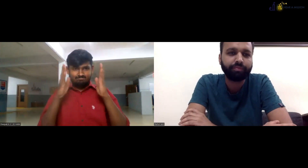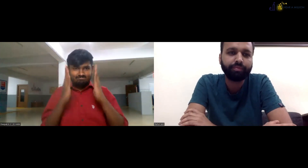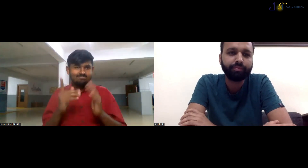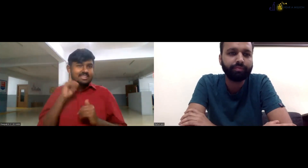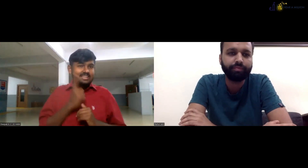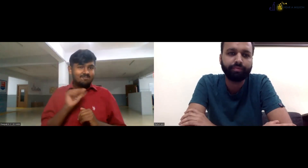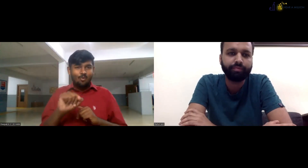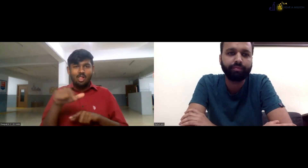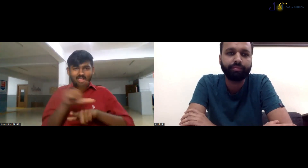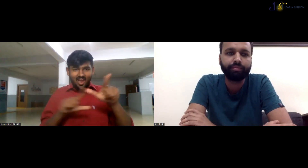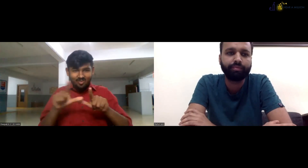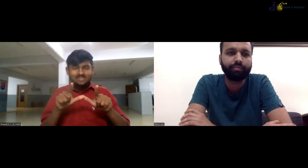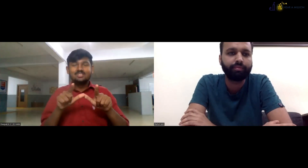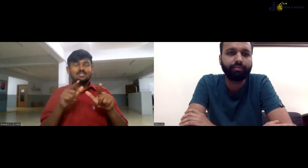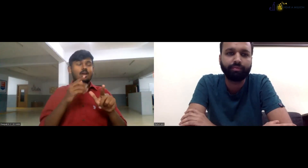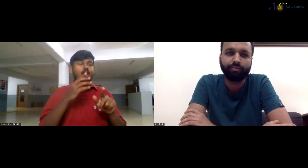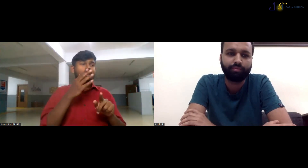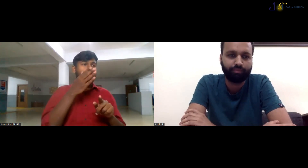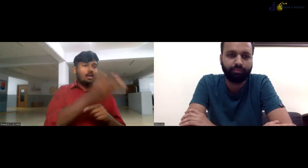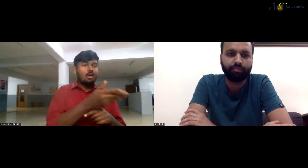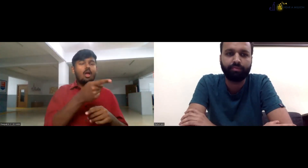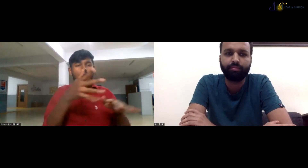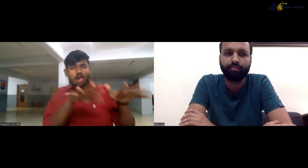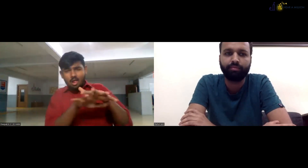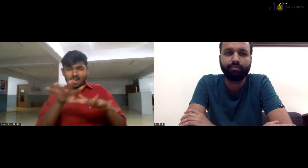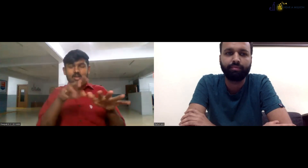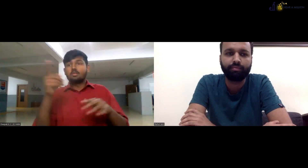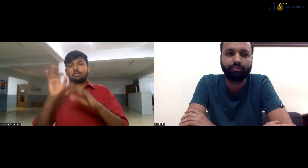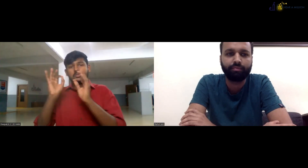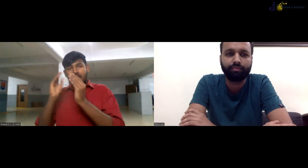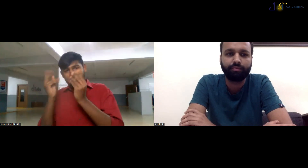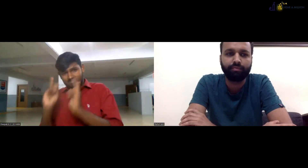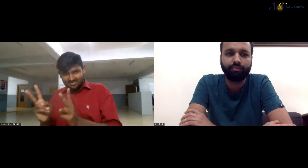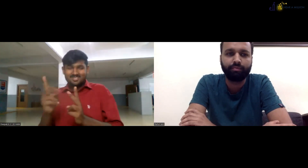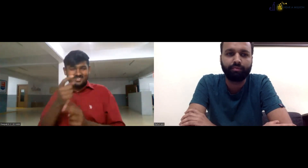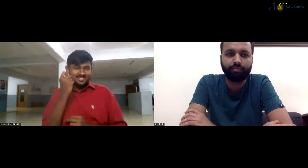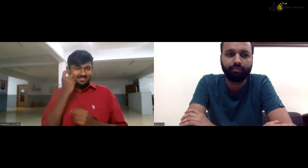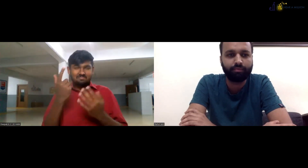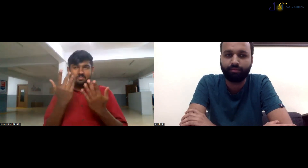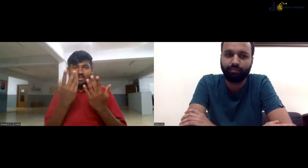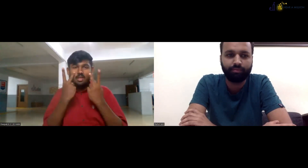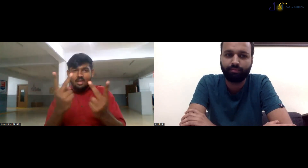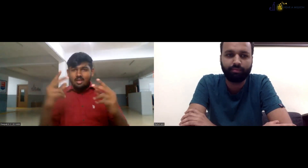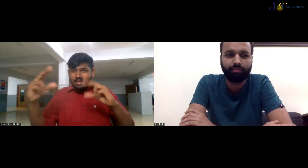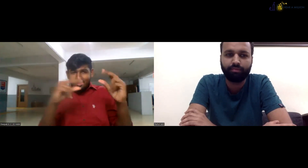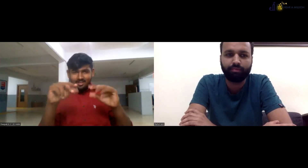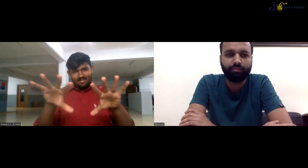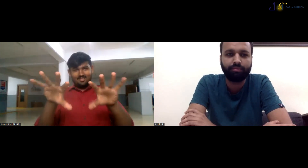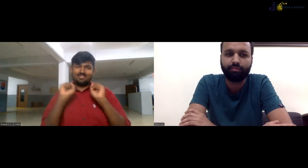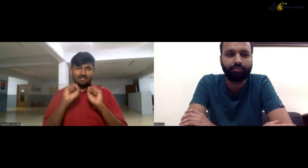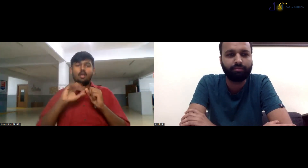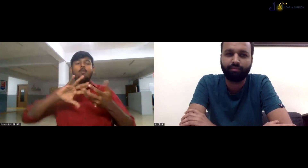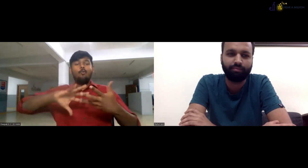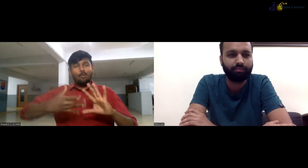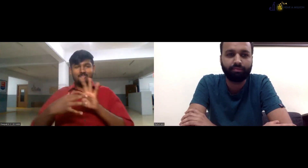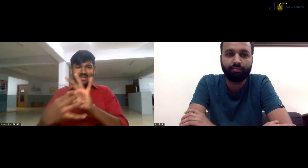no mixing of IS in ASL, but other places, yes. So yes, we understand